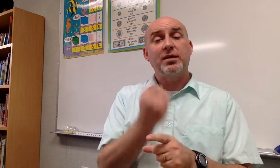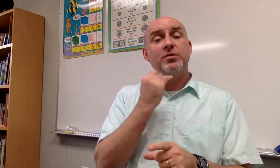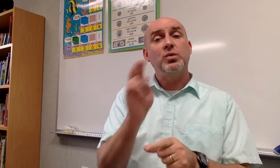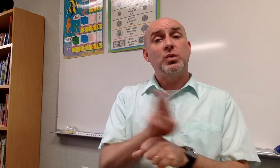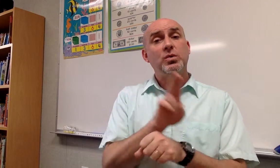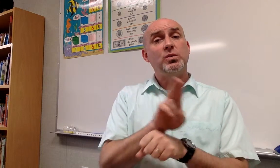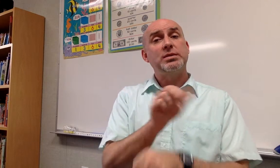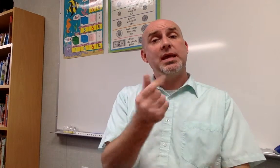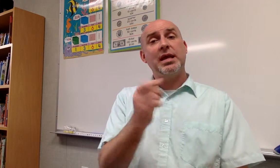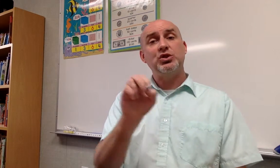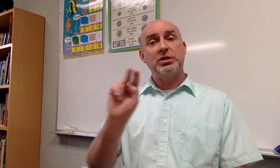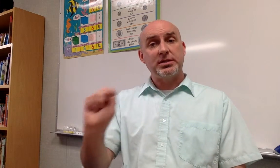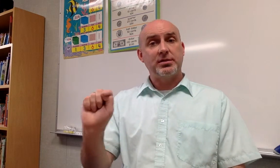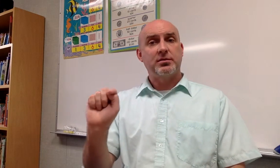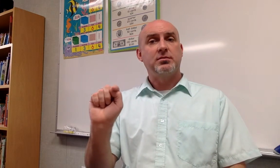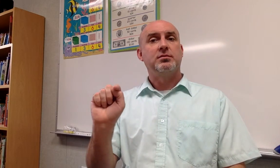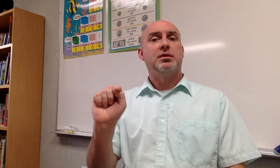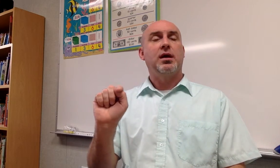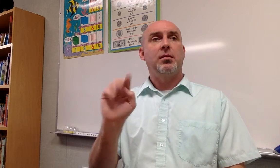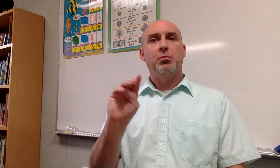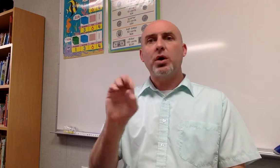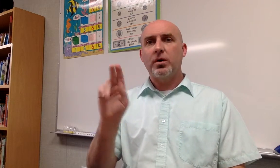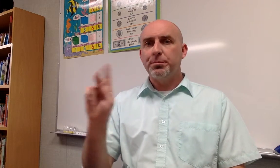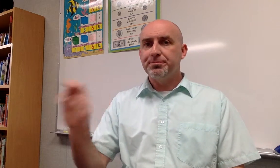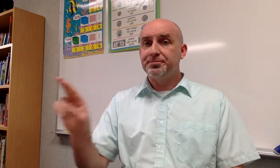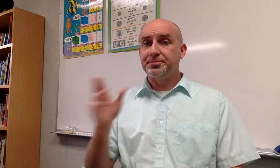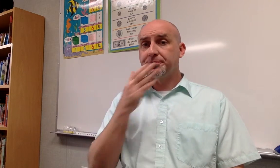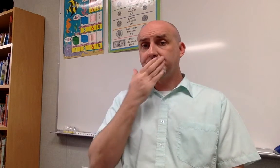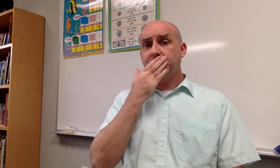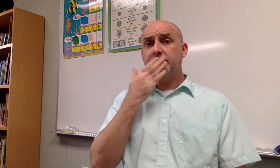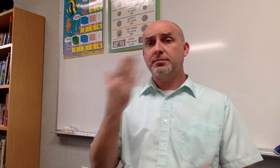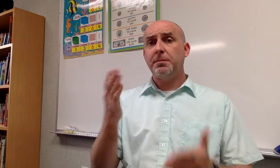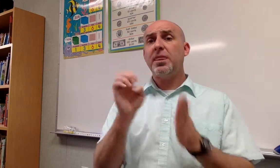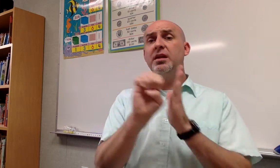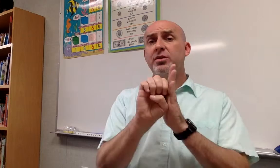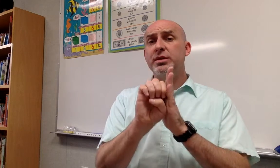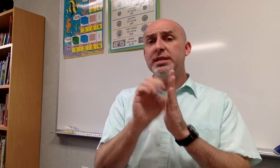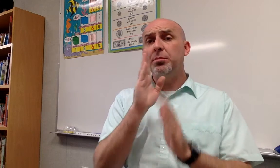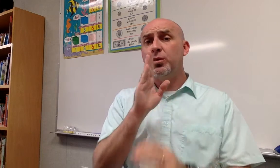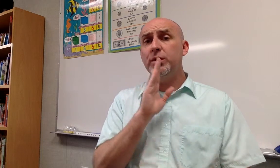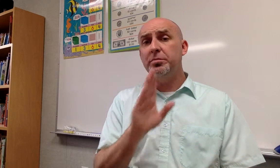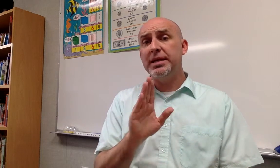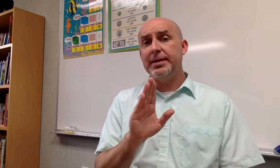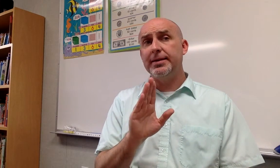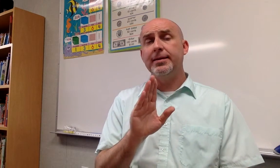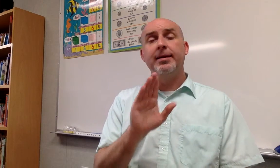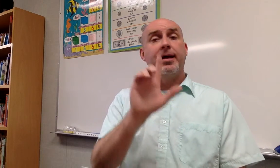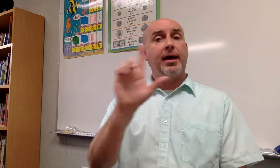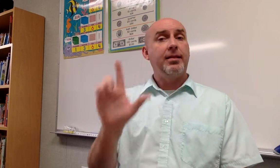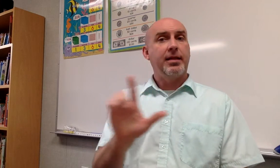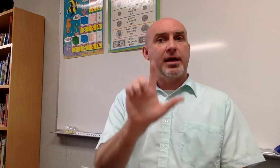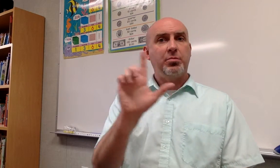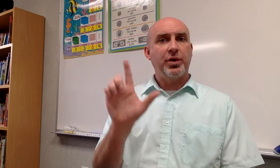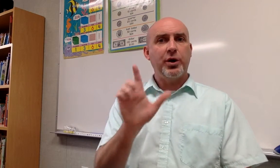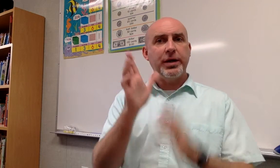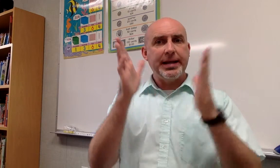you use the agent marker. Another example would be a